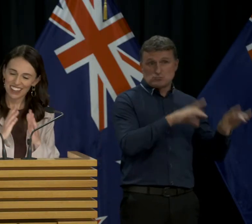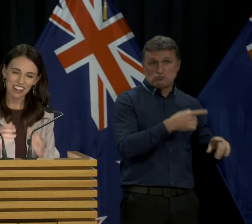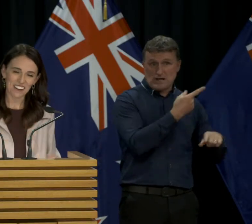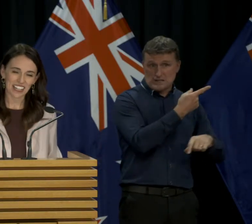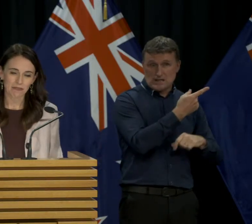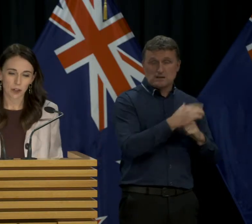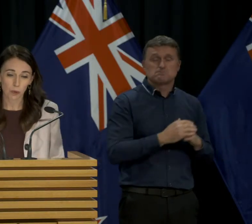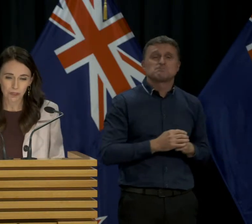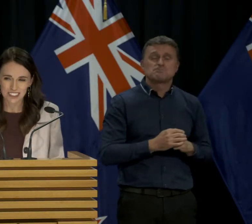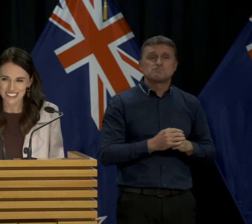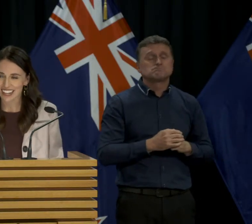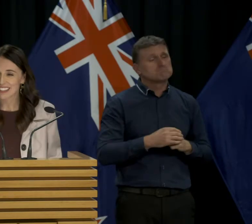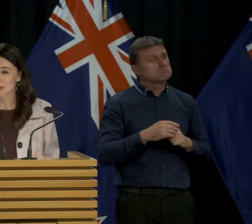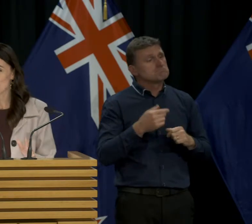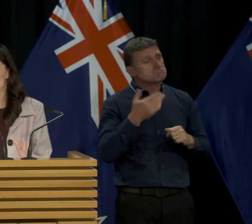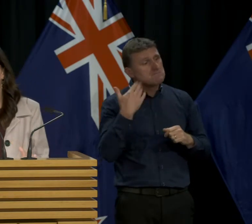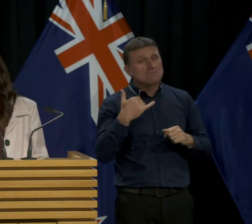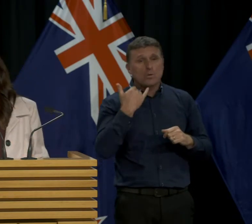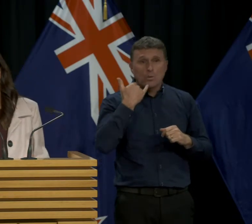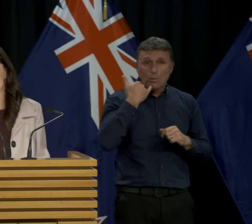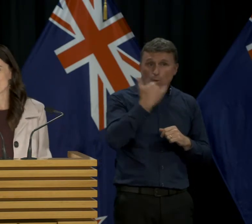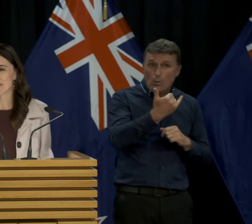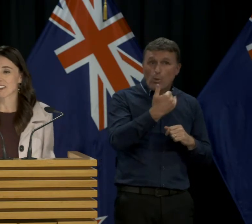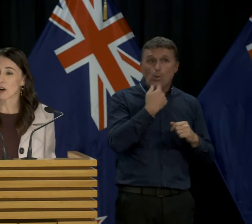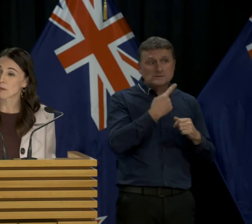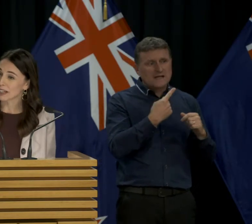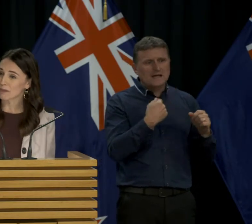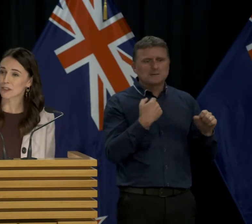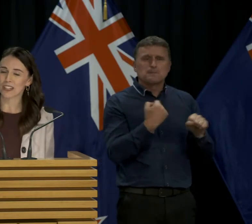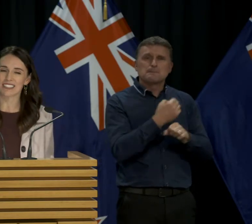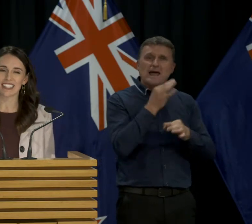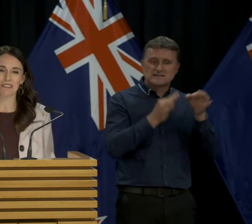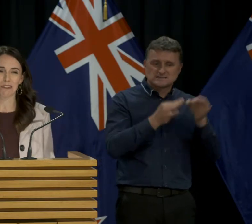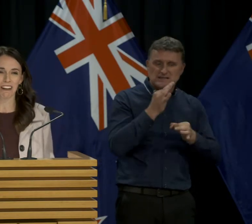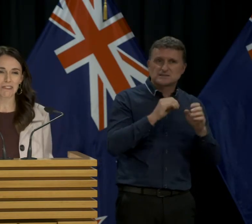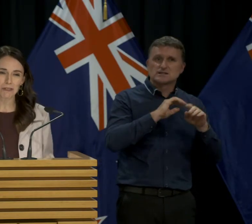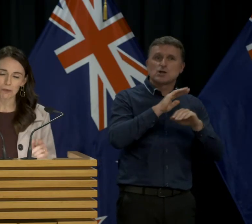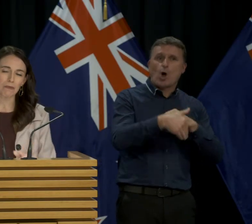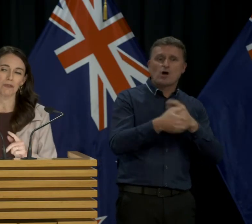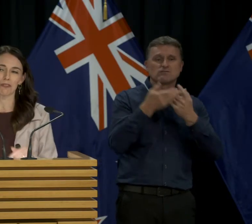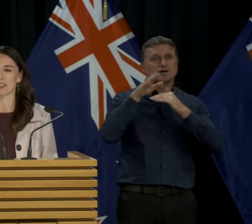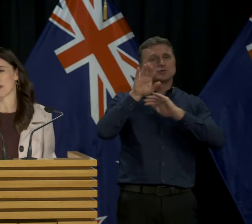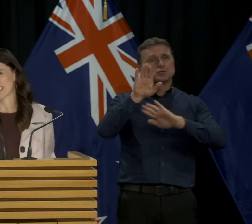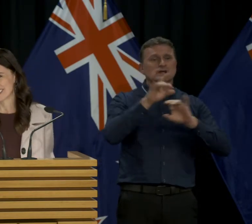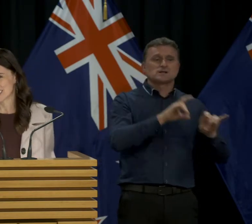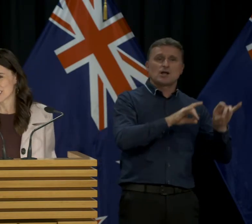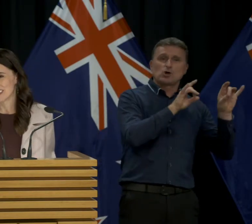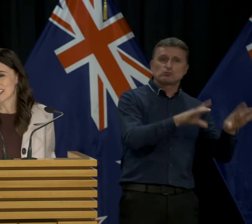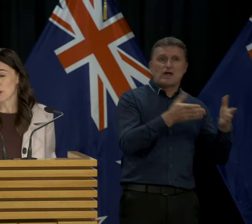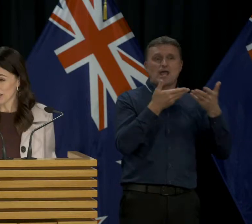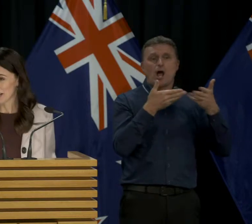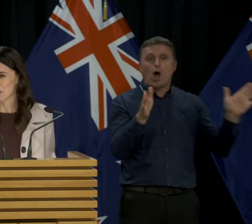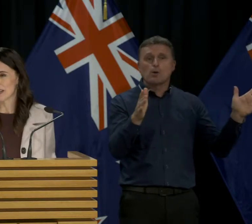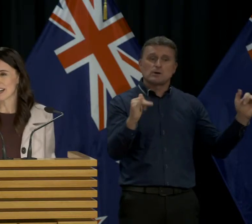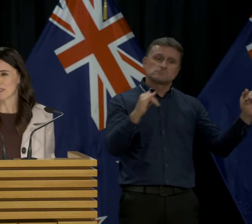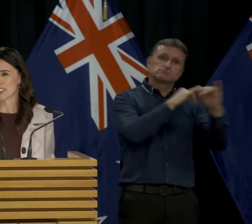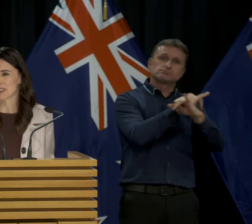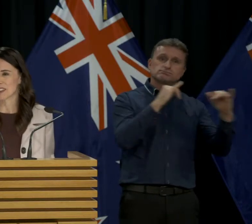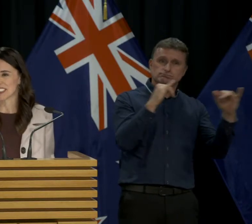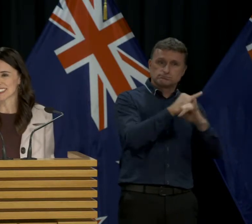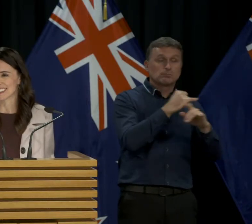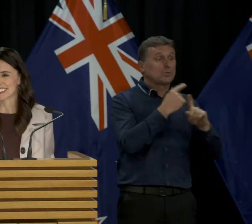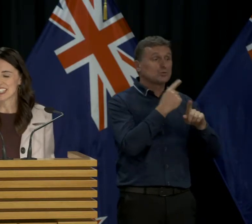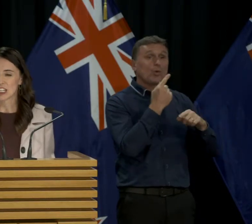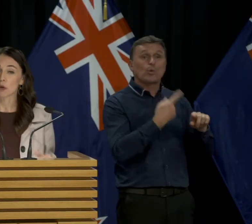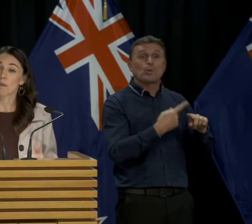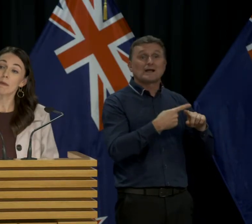when I gave him a call to say that we would be making decisions around opening up the Trans-Tasman arrangement, we moved very quickly to when he would be coming to